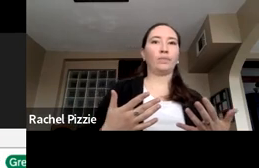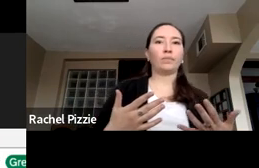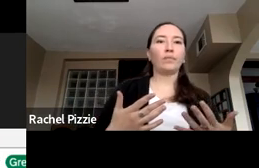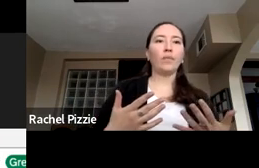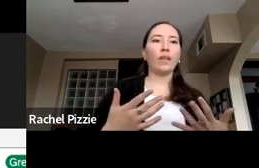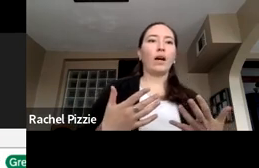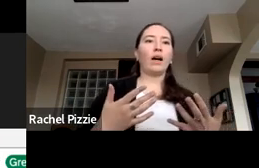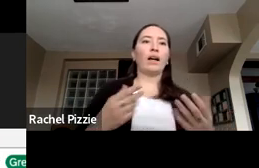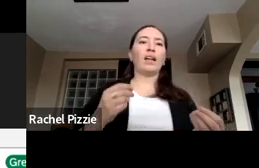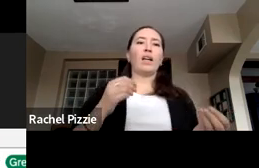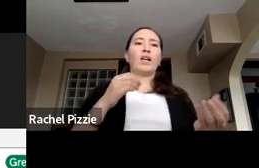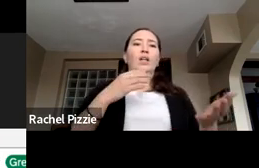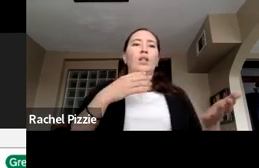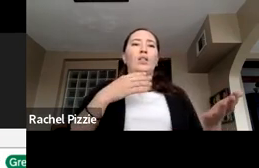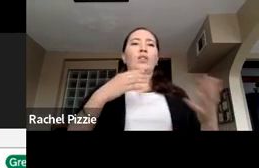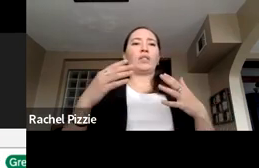example,